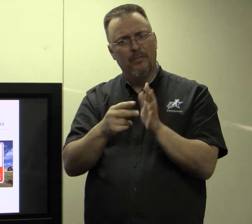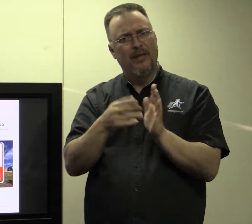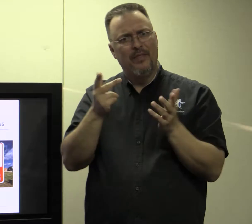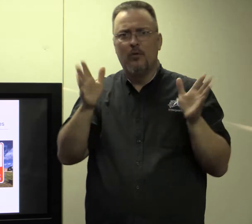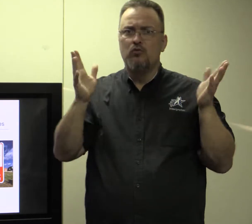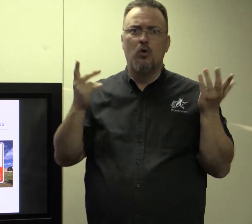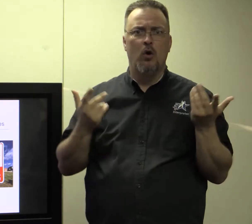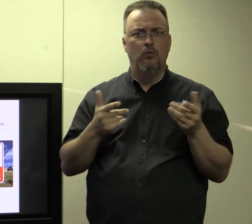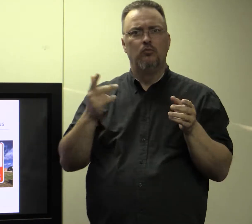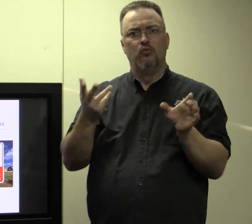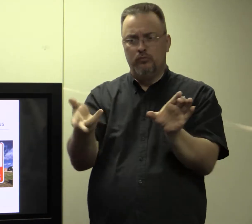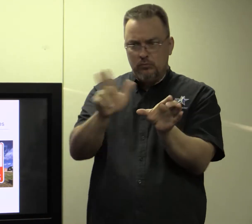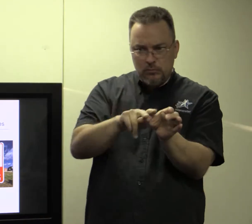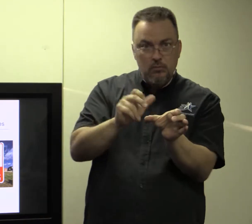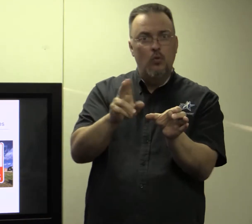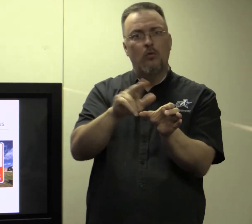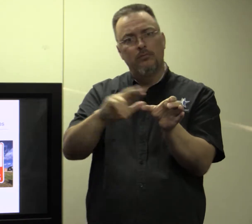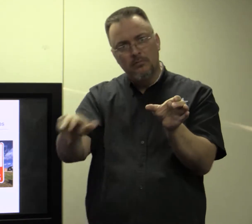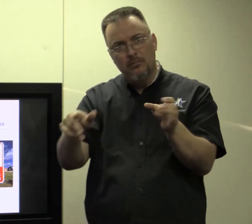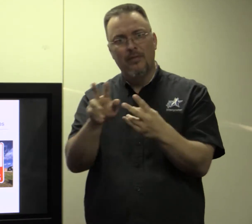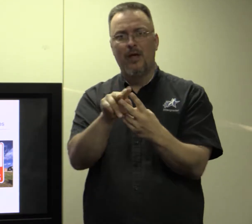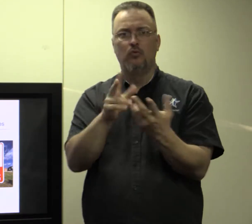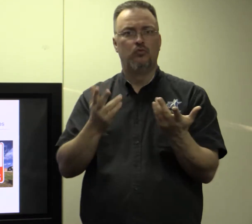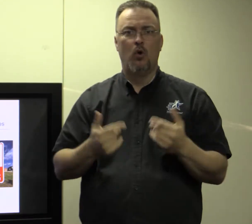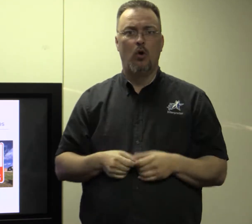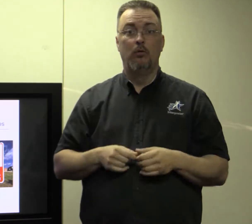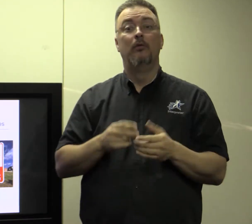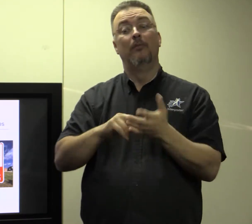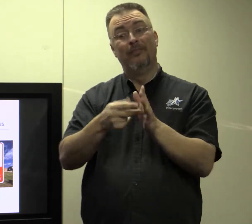off only. Do not leave your vehicle.